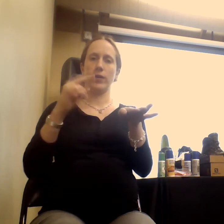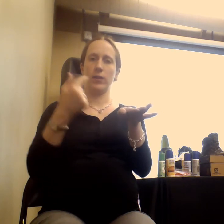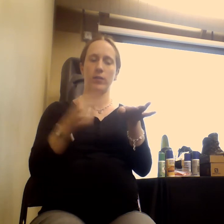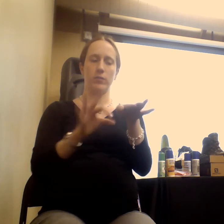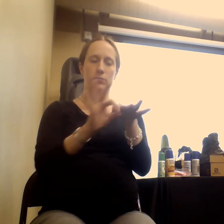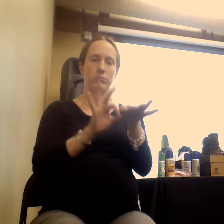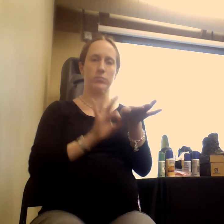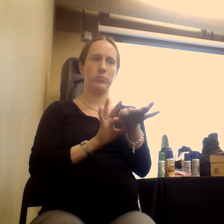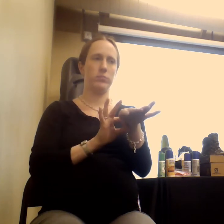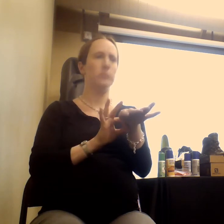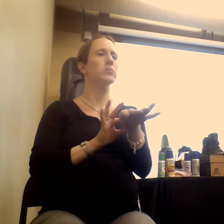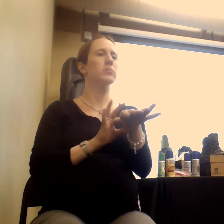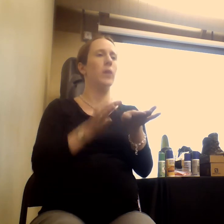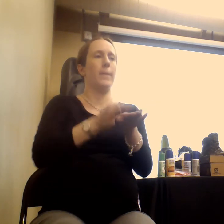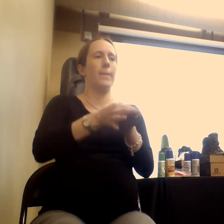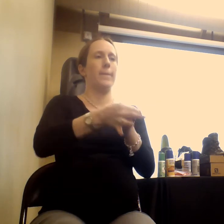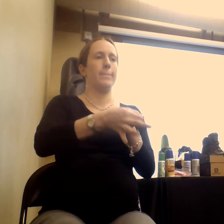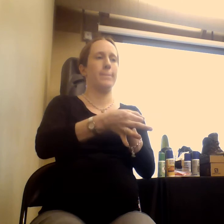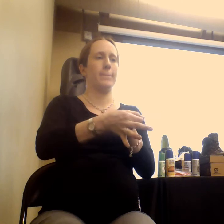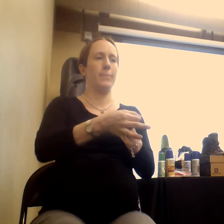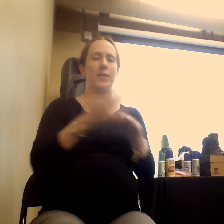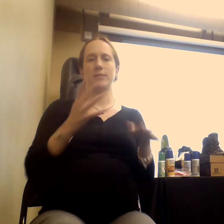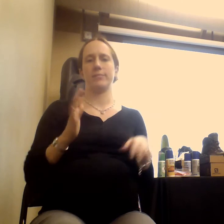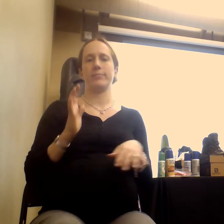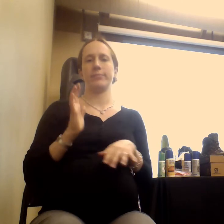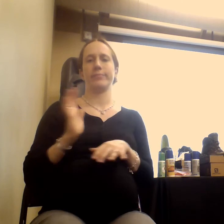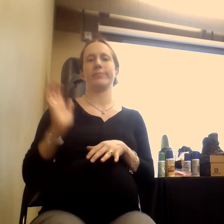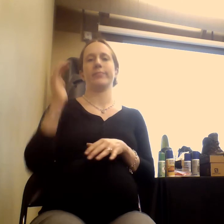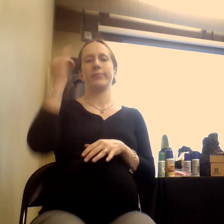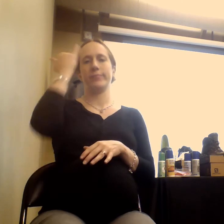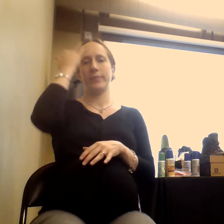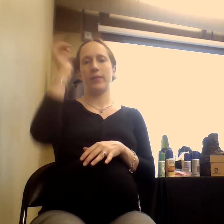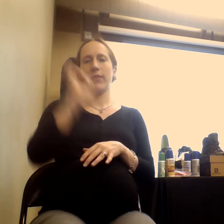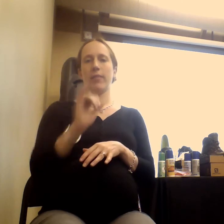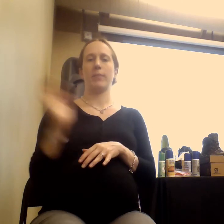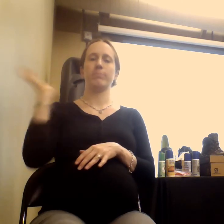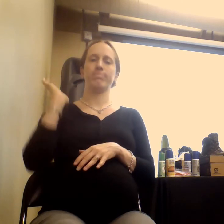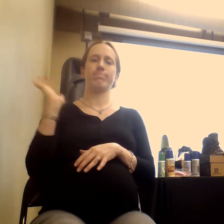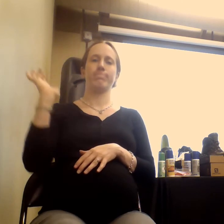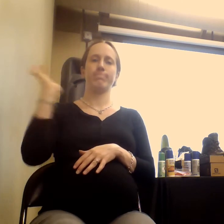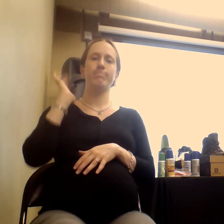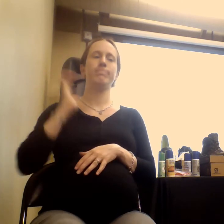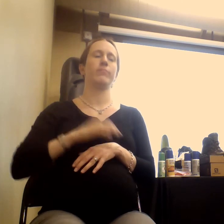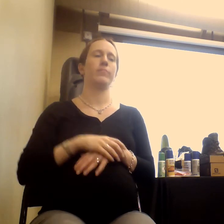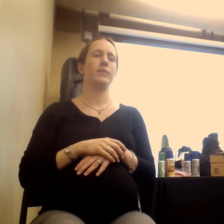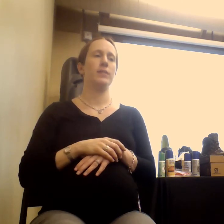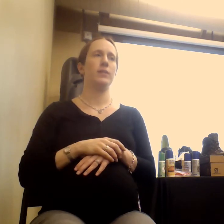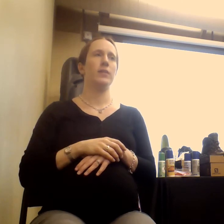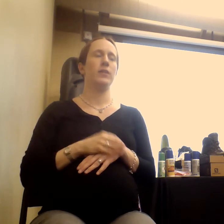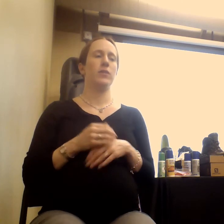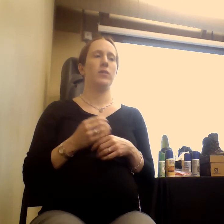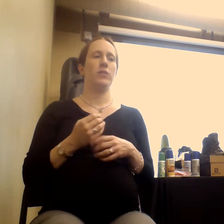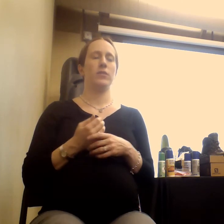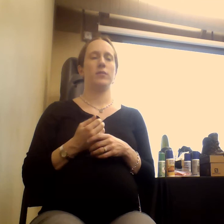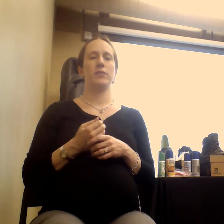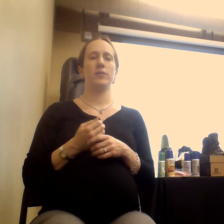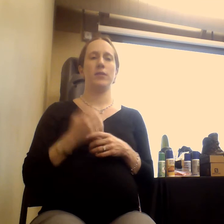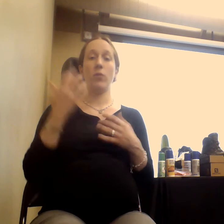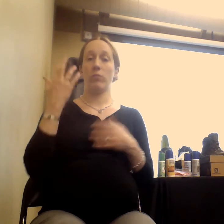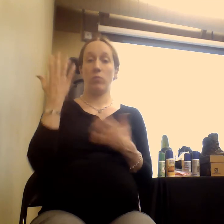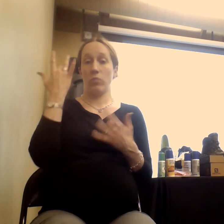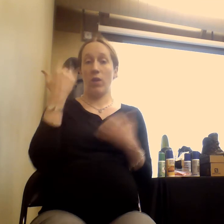old school. Most crampons now have a tension system that you can suck it up against the rubber in toe boxes. By the